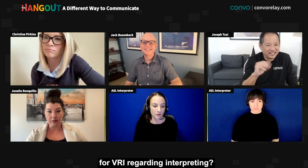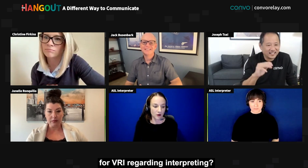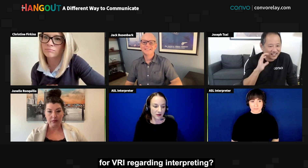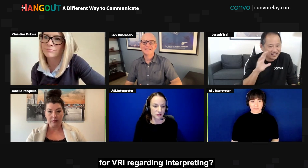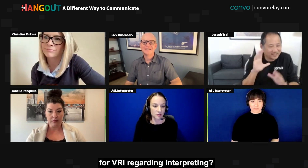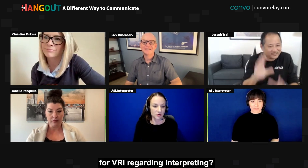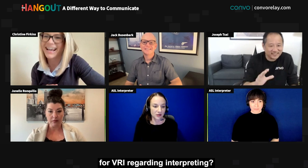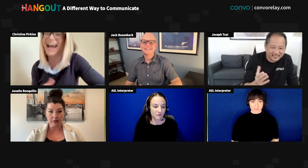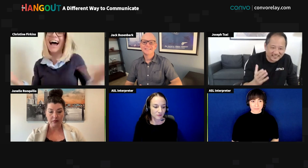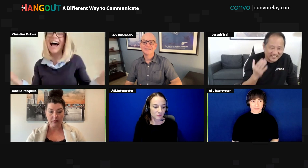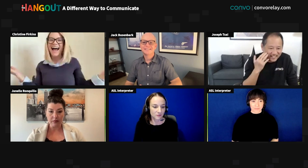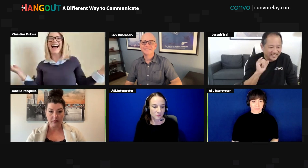regarding interpreting?